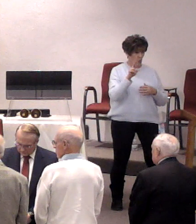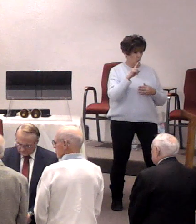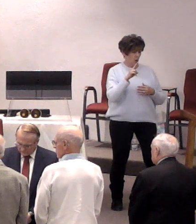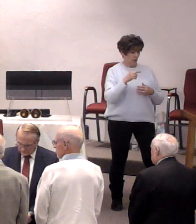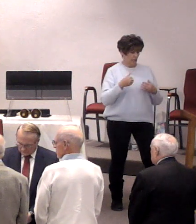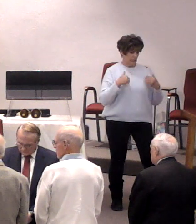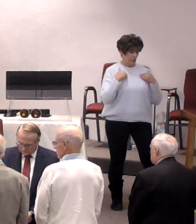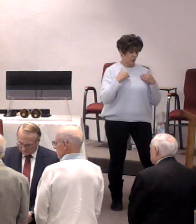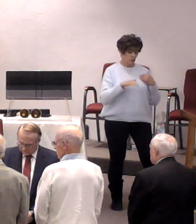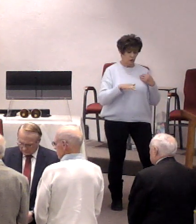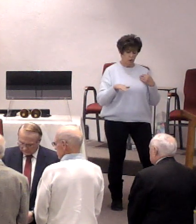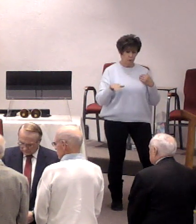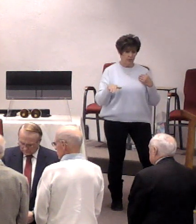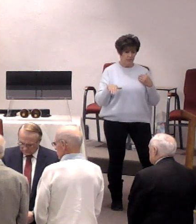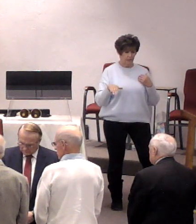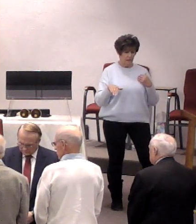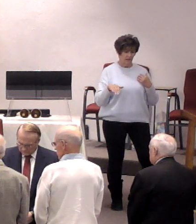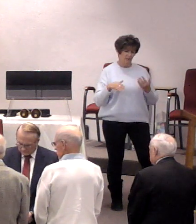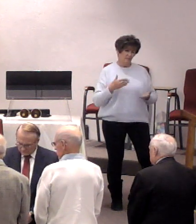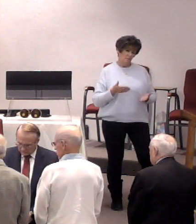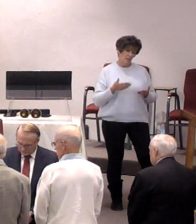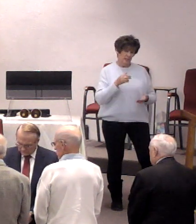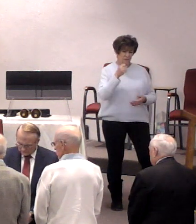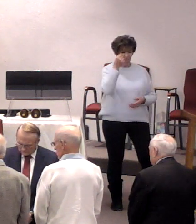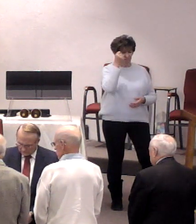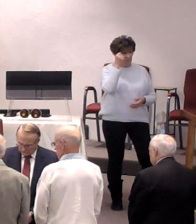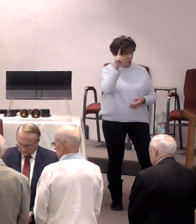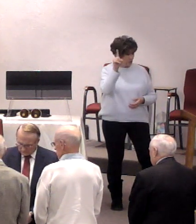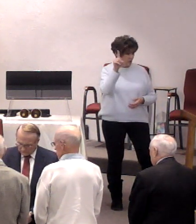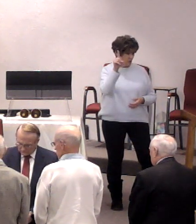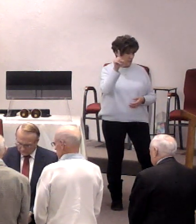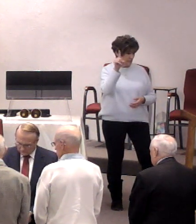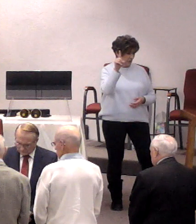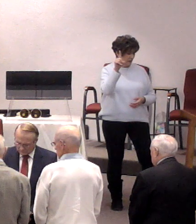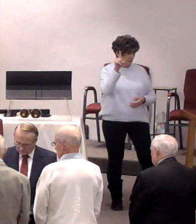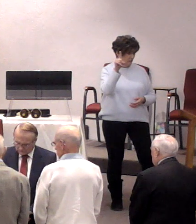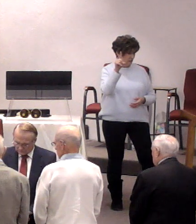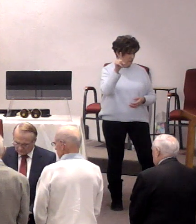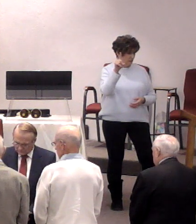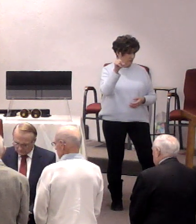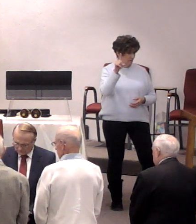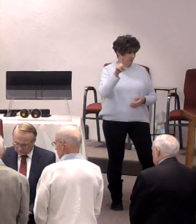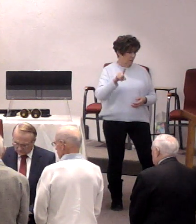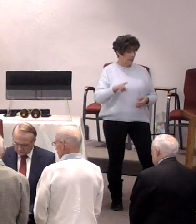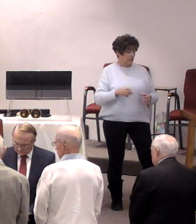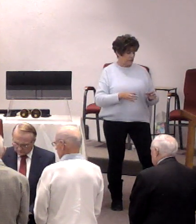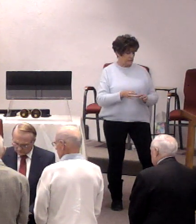understand, help them to choose perhaps to let the bread and the cup pass by today. We begin